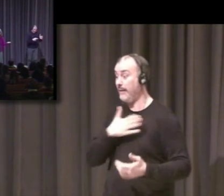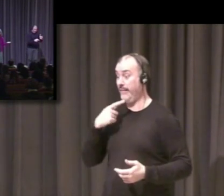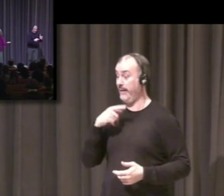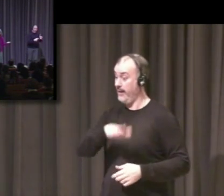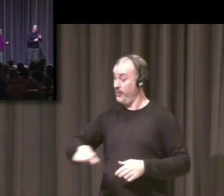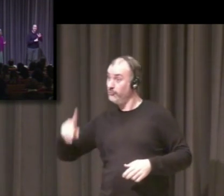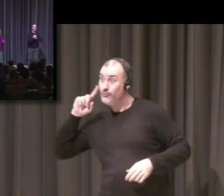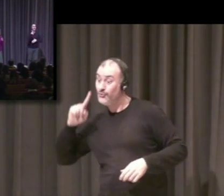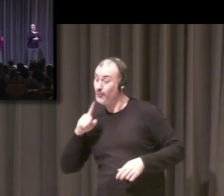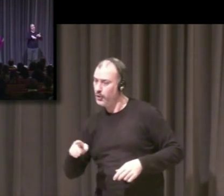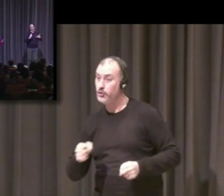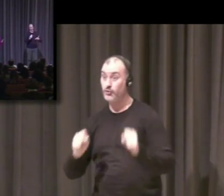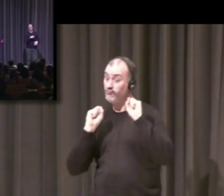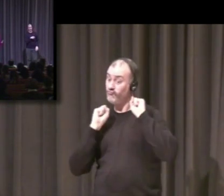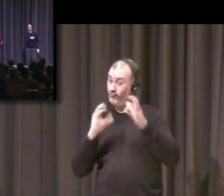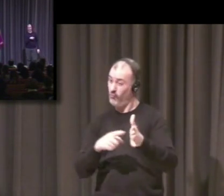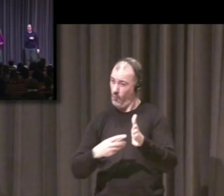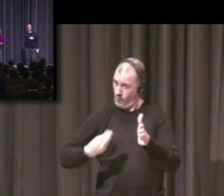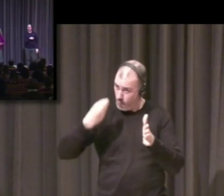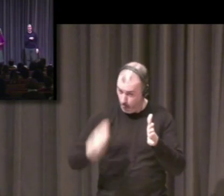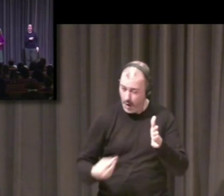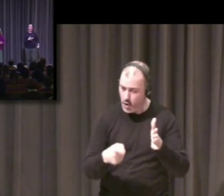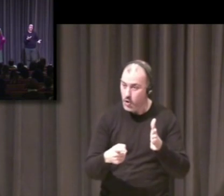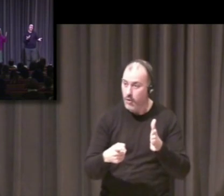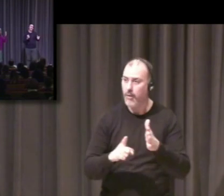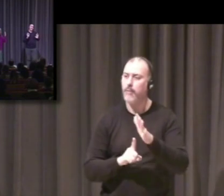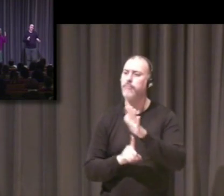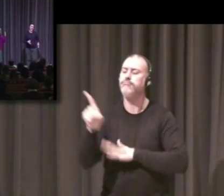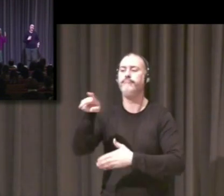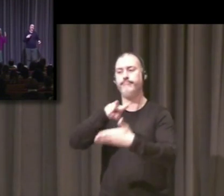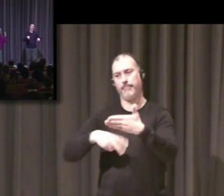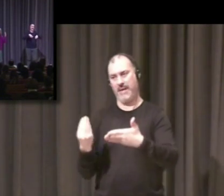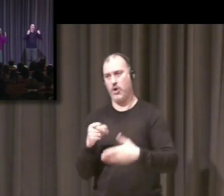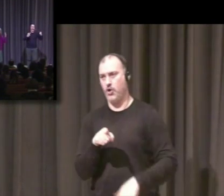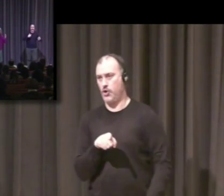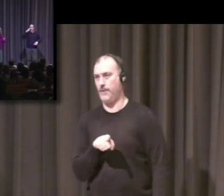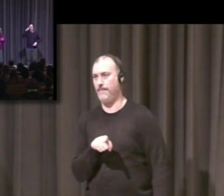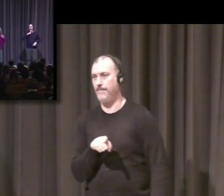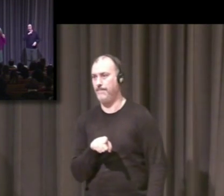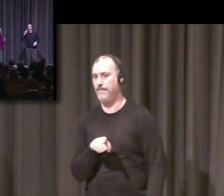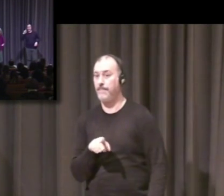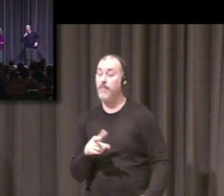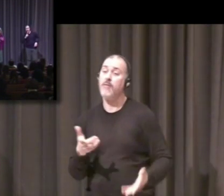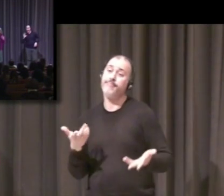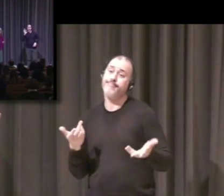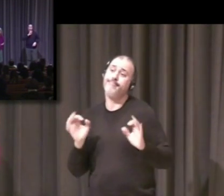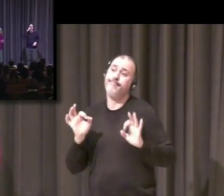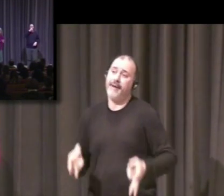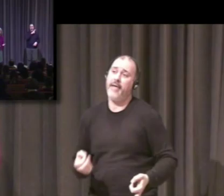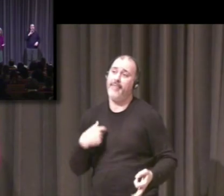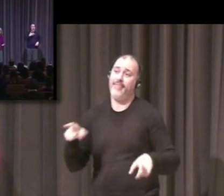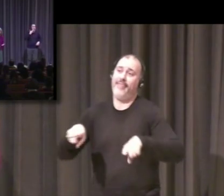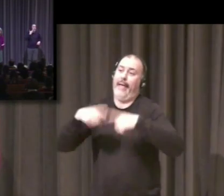You know, doesn't matter whether their parents were deaf or hearing. If they are